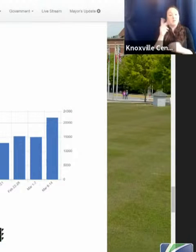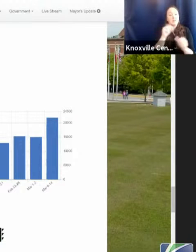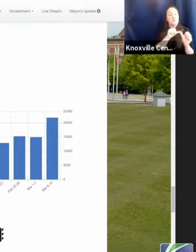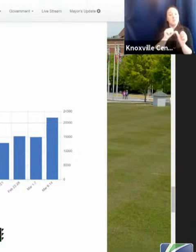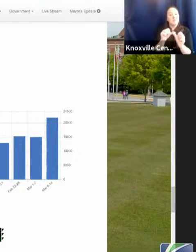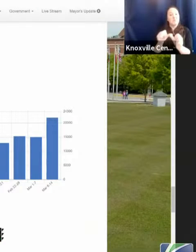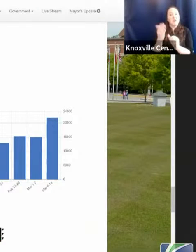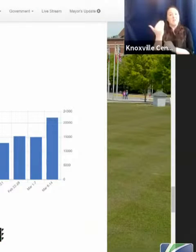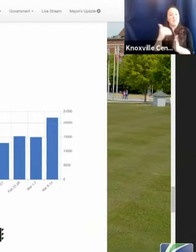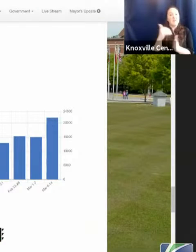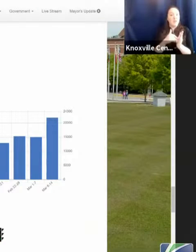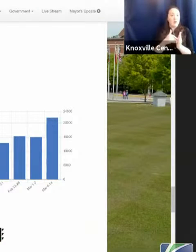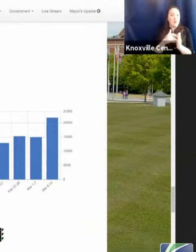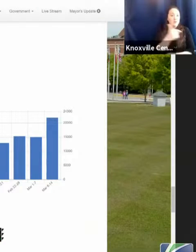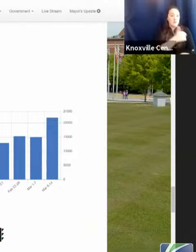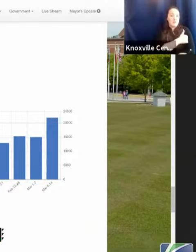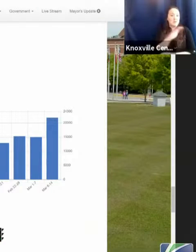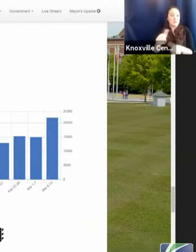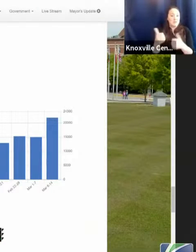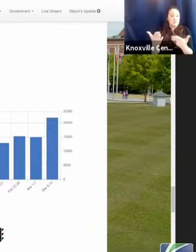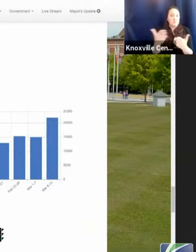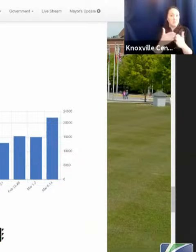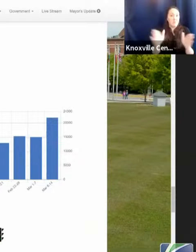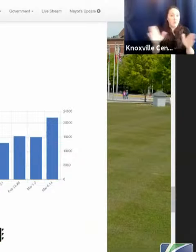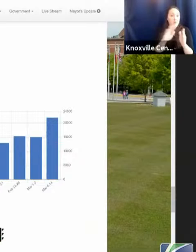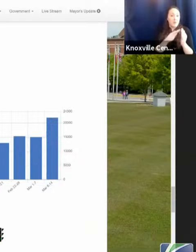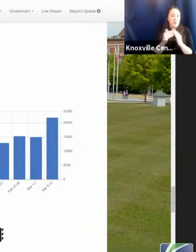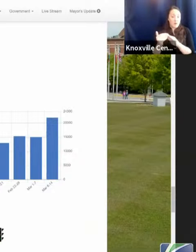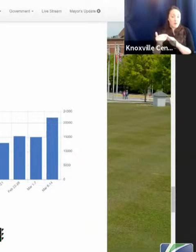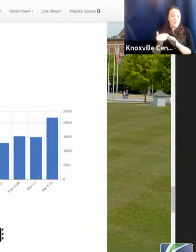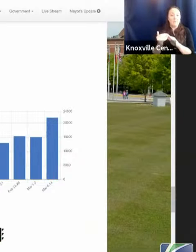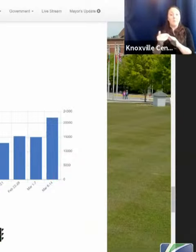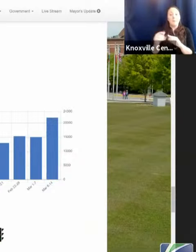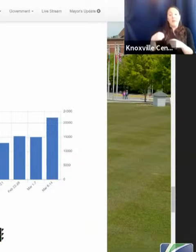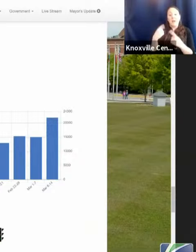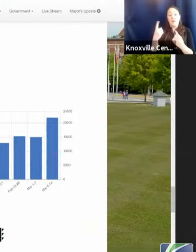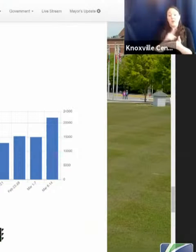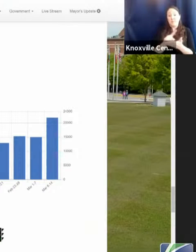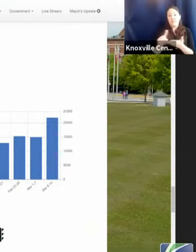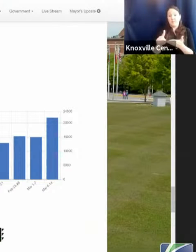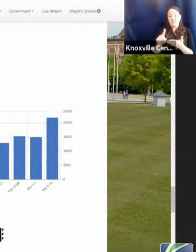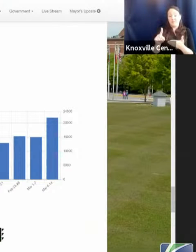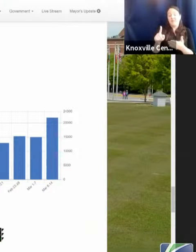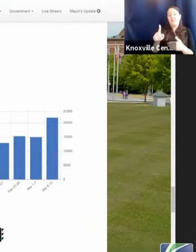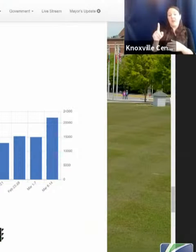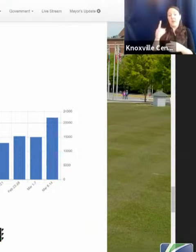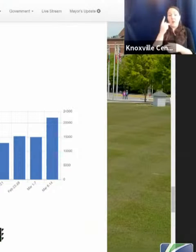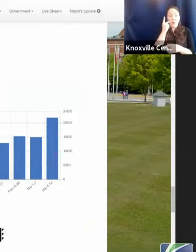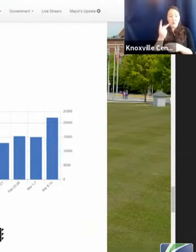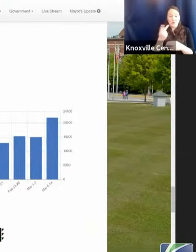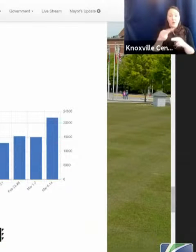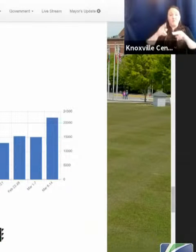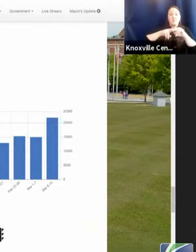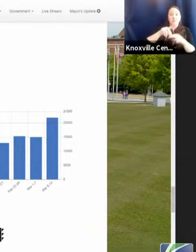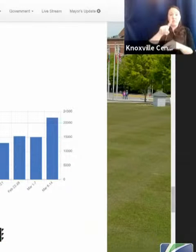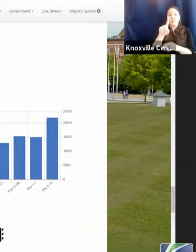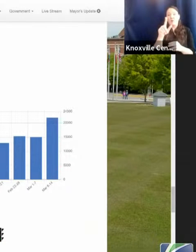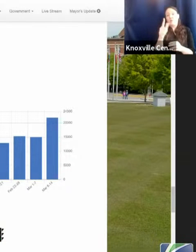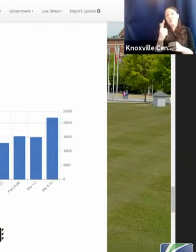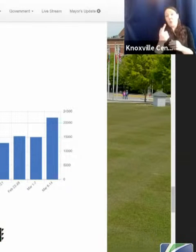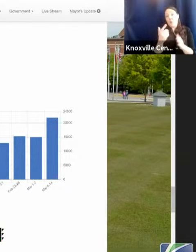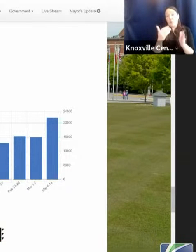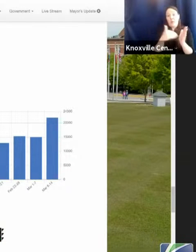15,000 vaccinations provided across the county. During the past week, we saw that number jump up to more than 21,000